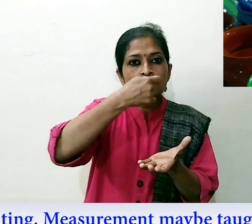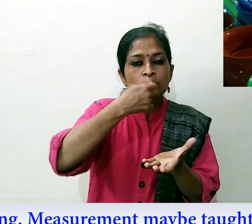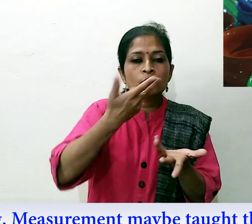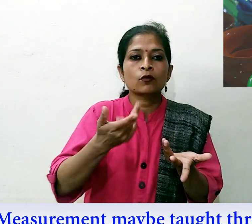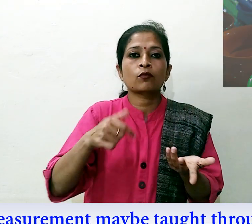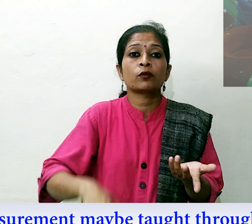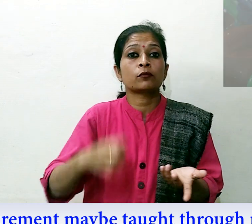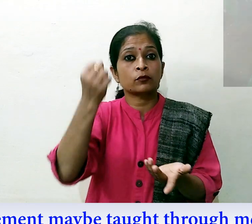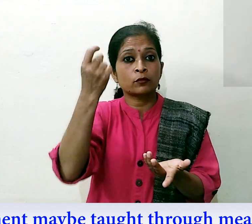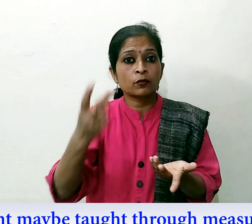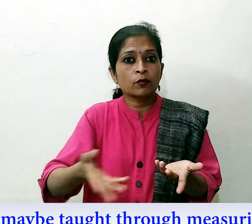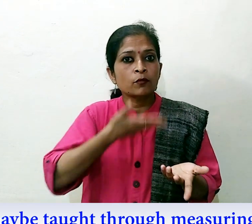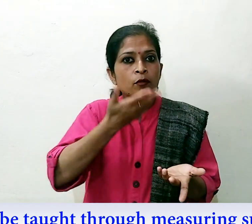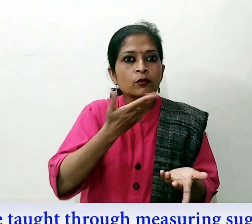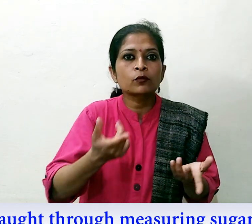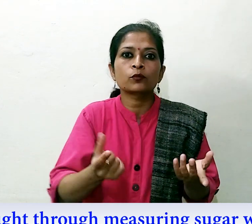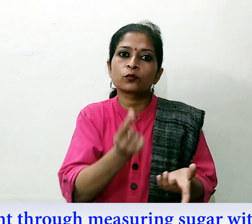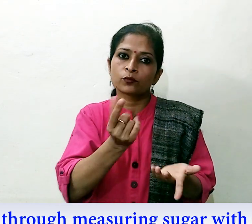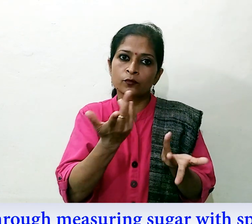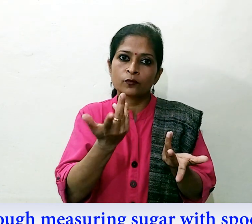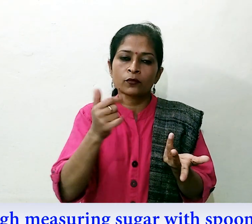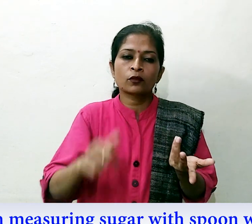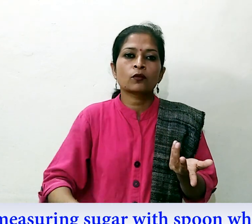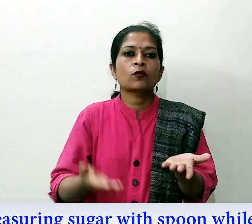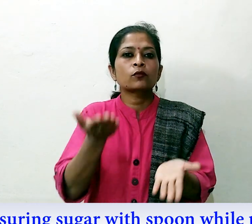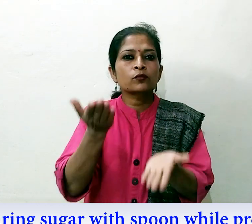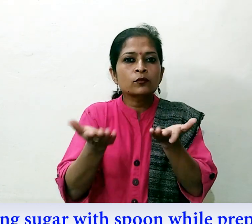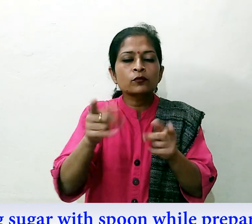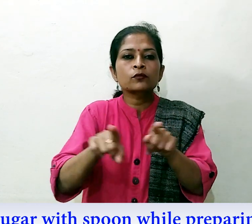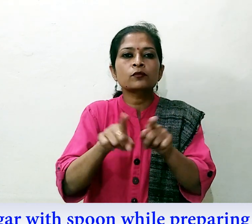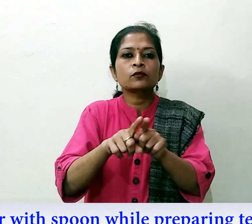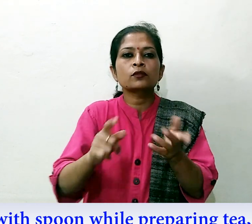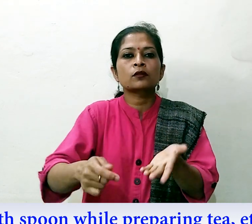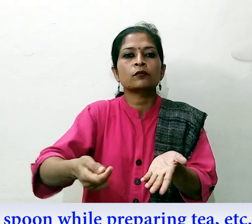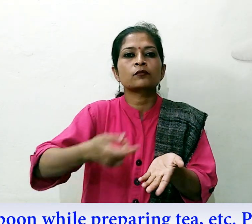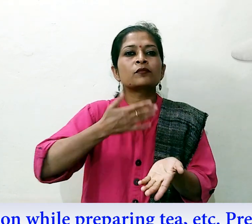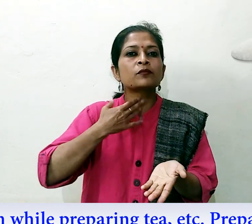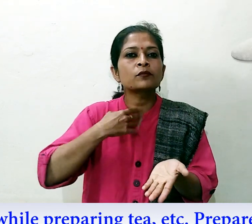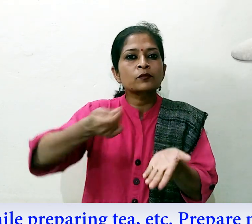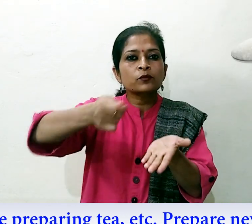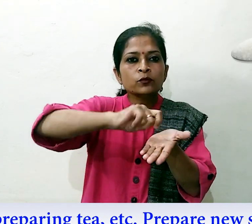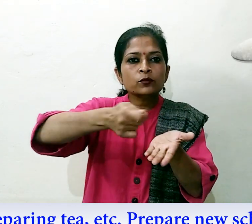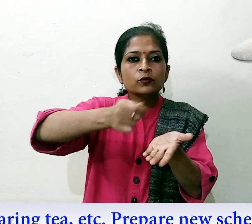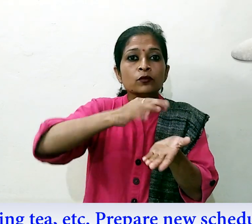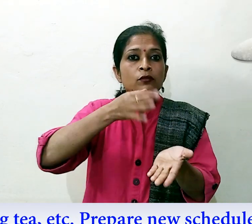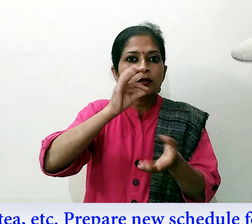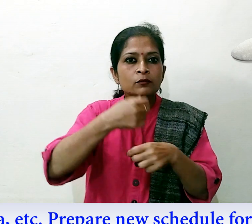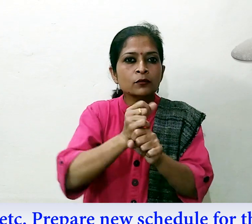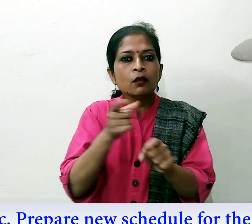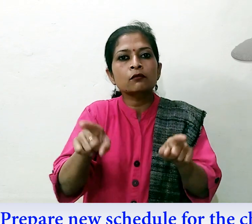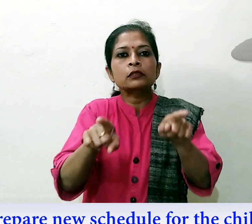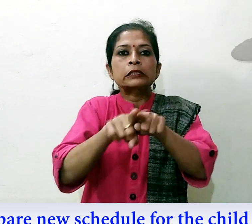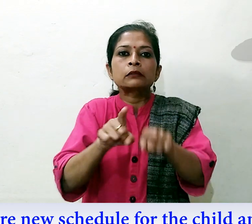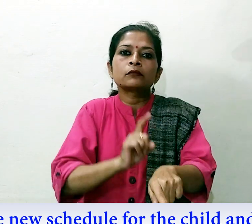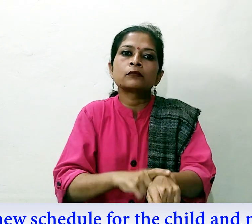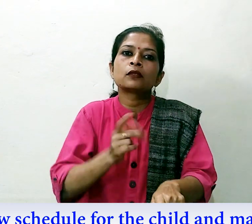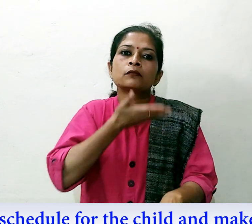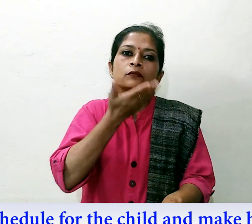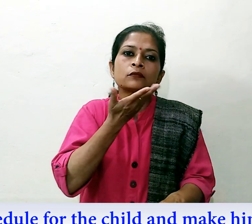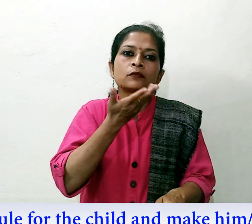counting. Measurement may be taught through measuring sugar with a spoon while preparing tea, etc. Prepare new schedule for the child